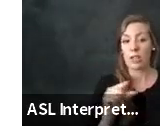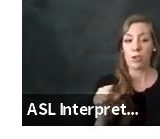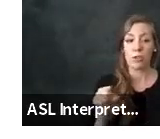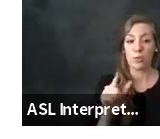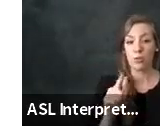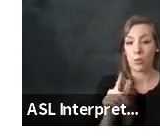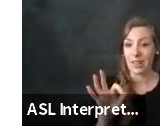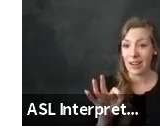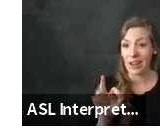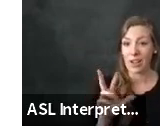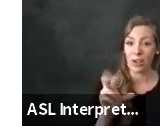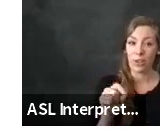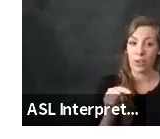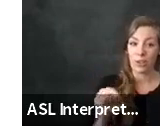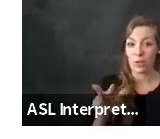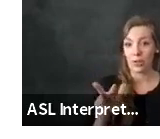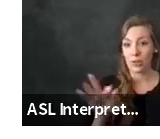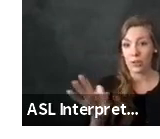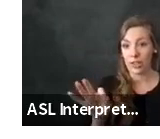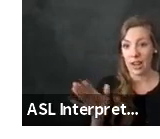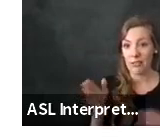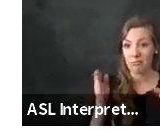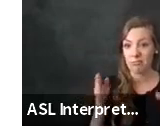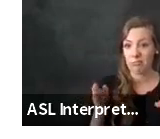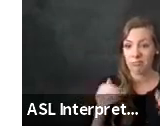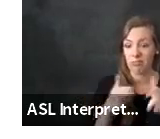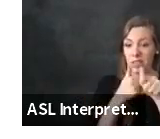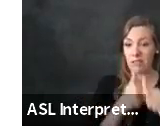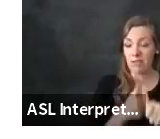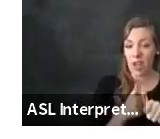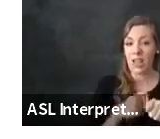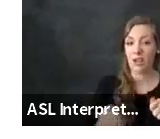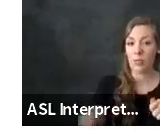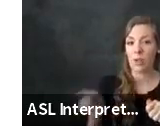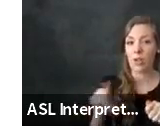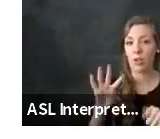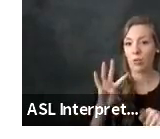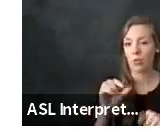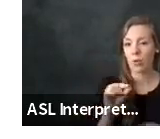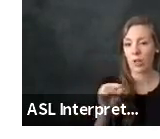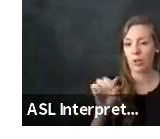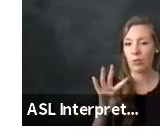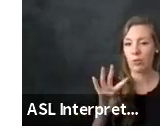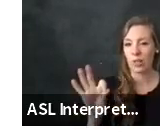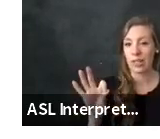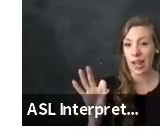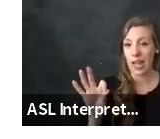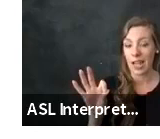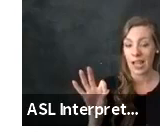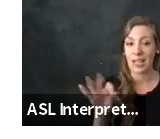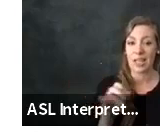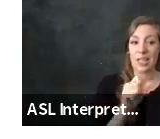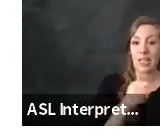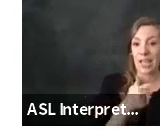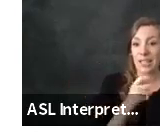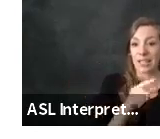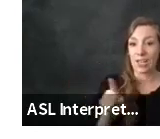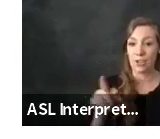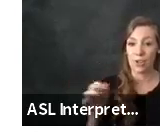to 39-year-old age groups, followed by those 40 to 49 and 10 to